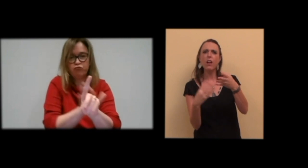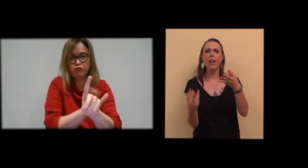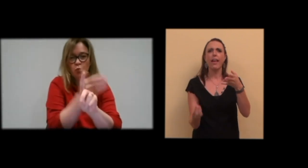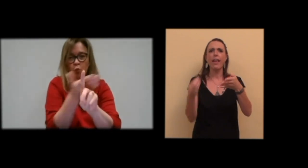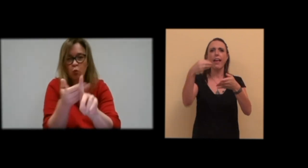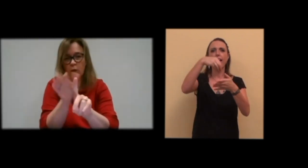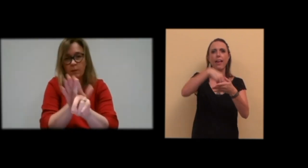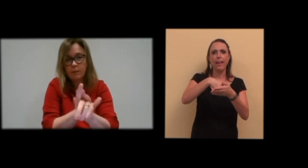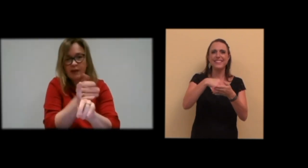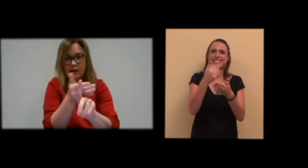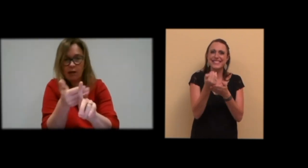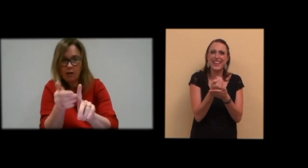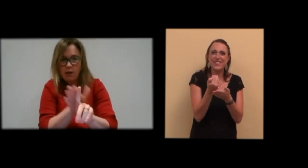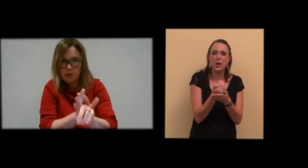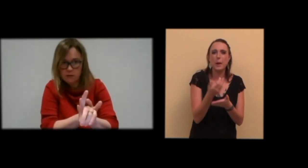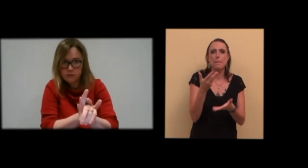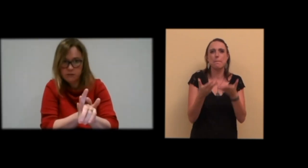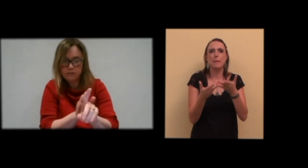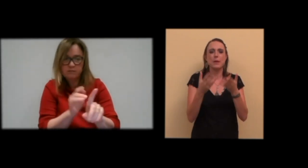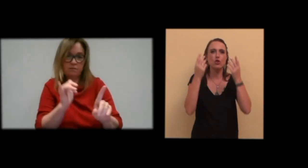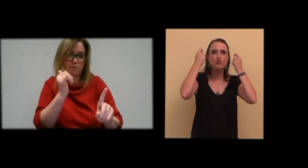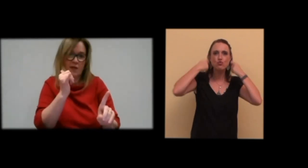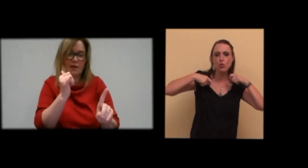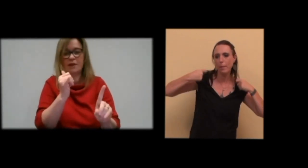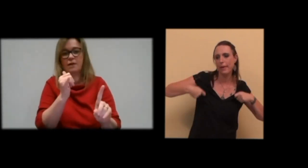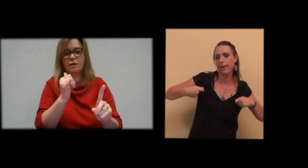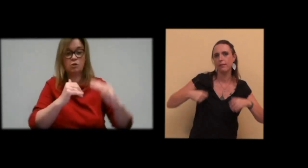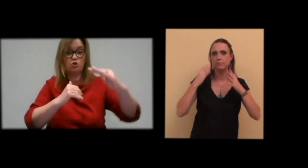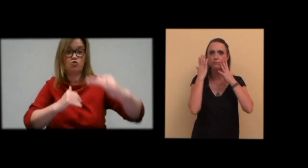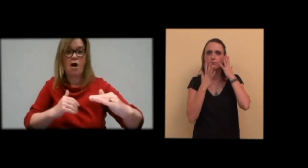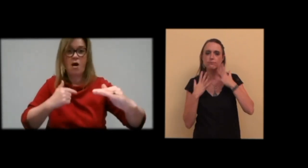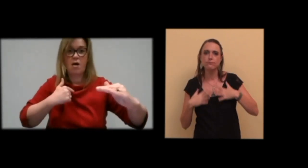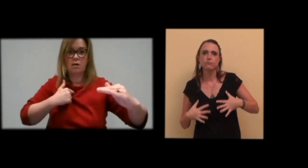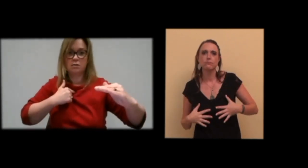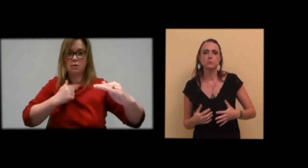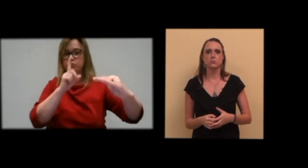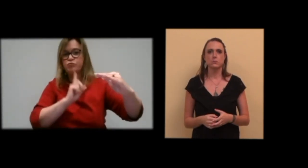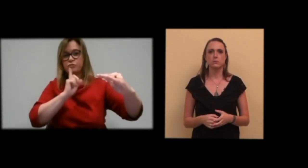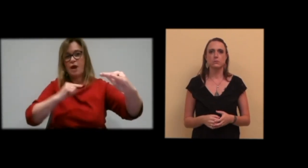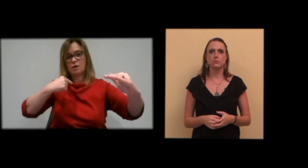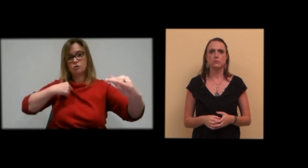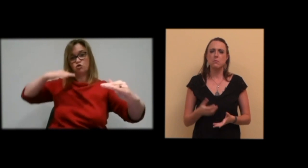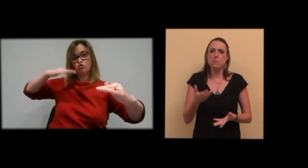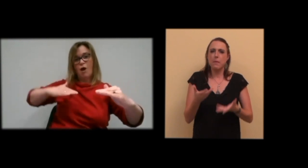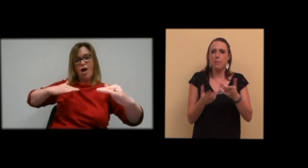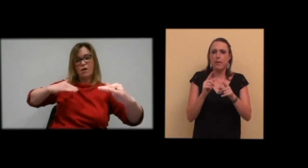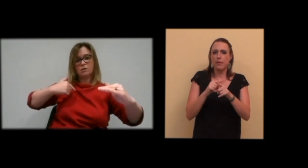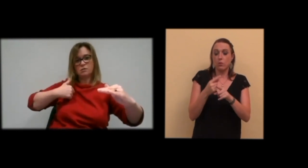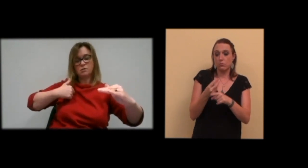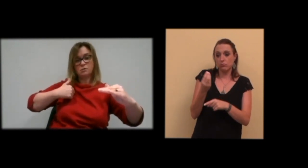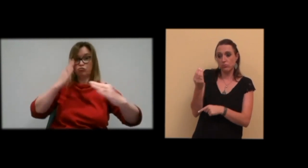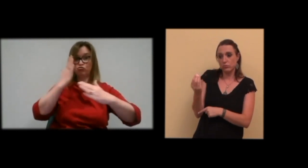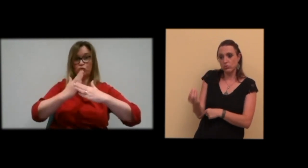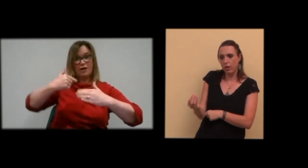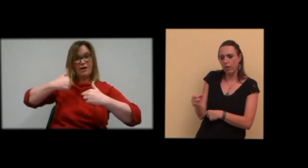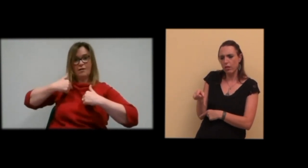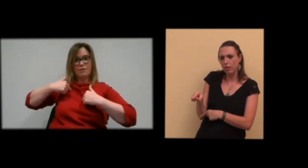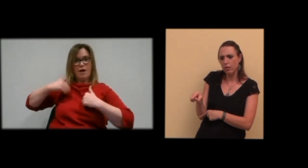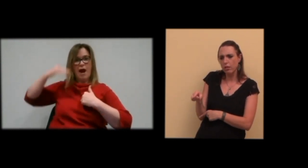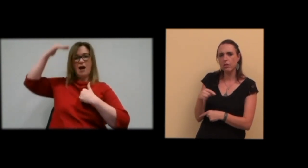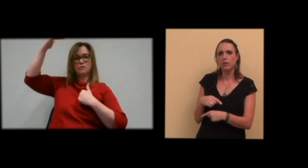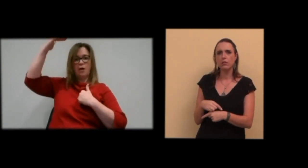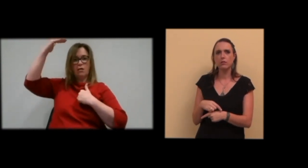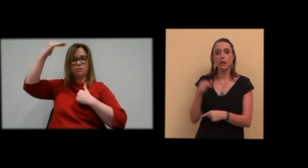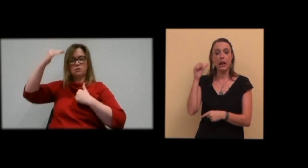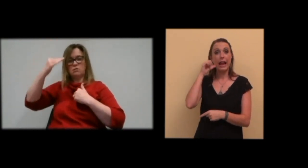There are different categories that have been added to safeguarding. Say, for example, grooming. So say if there